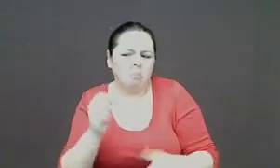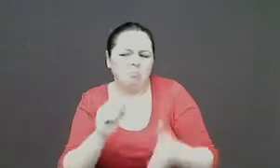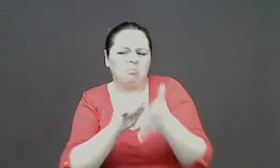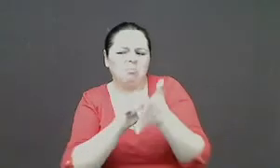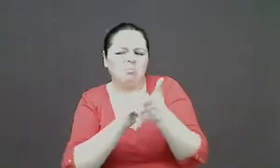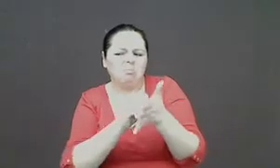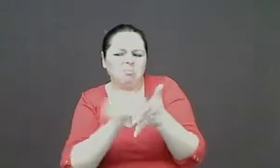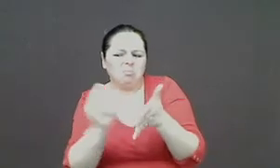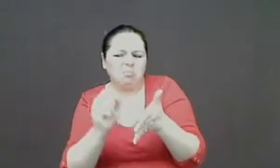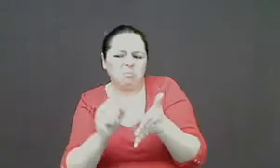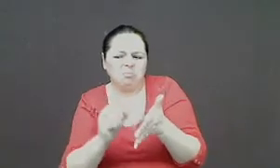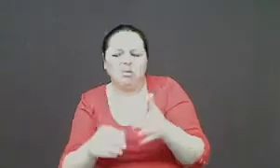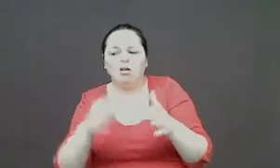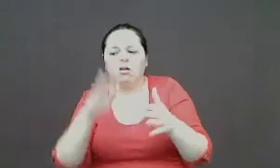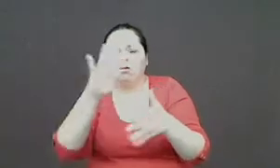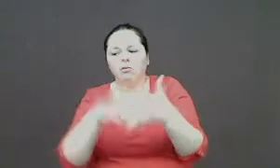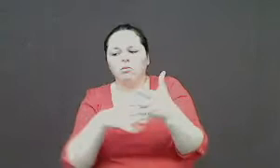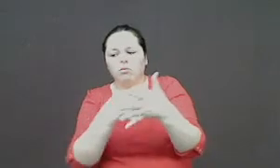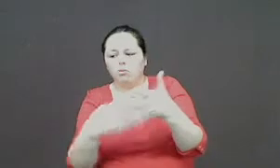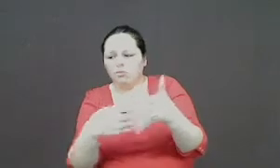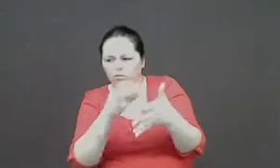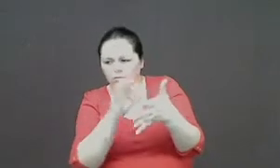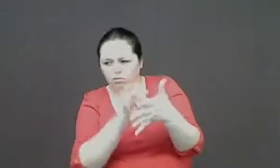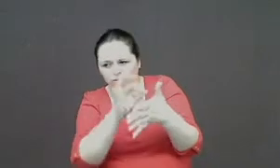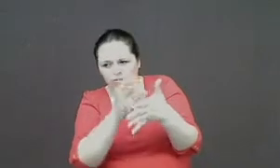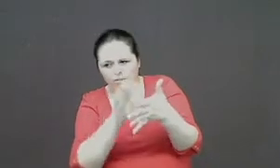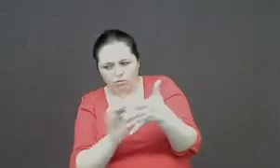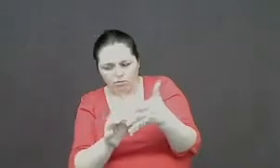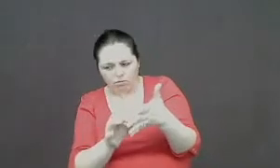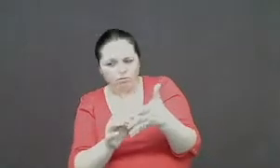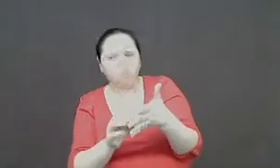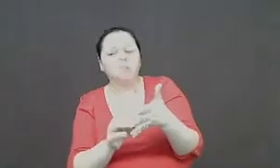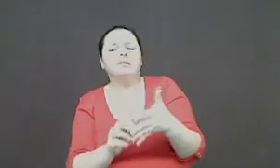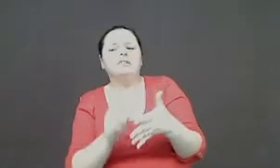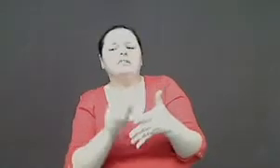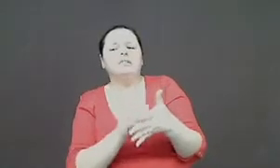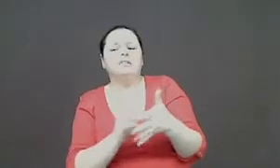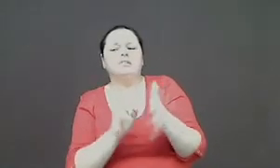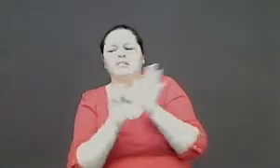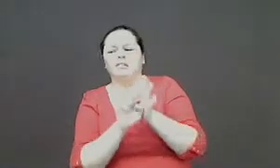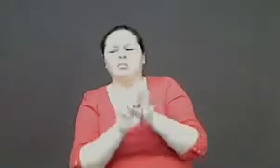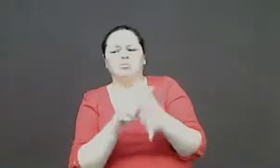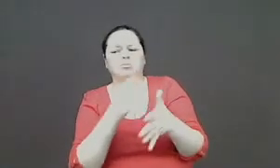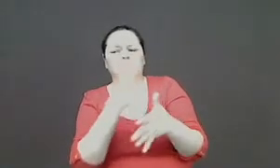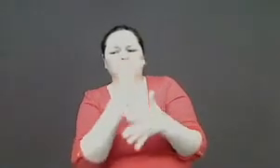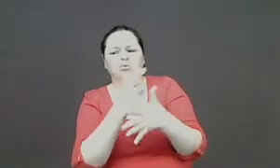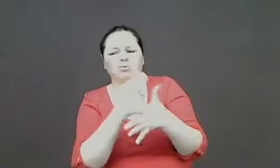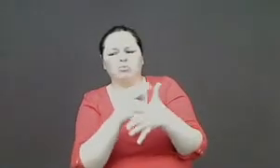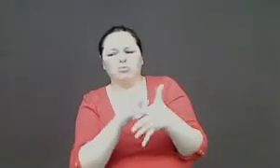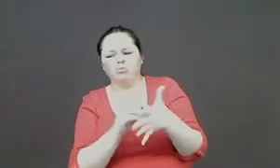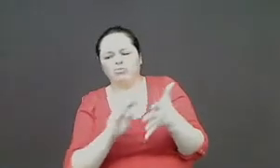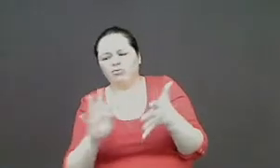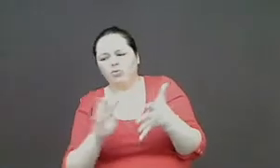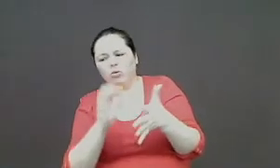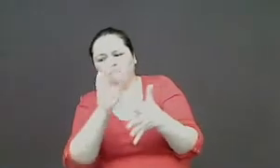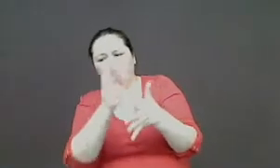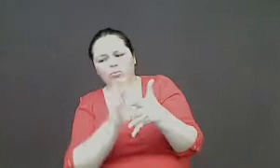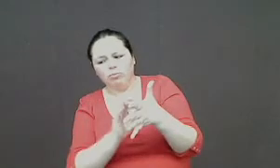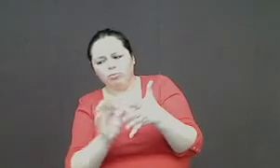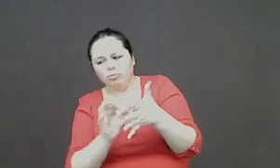that grid, look at the numbers on the vertical axis, the horizontal axis, and identify a particular location. But that's on a flat